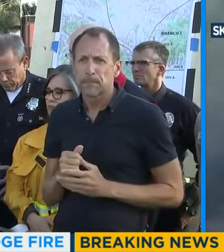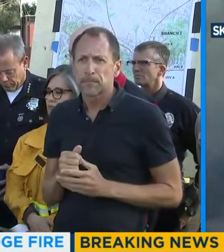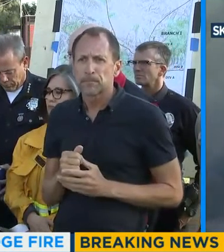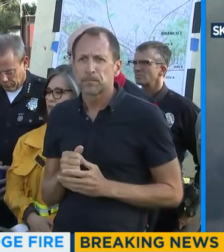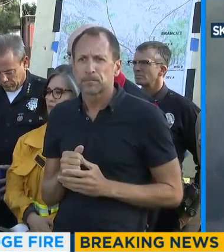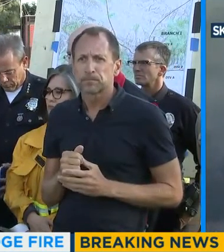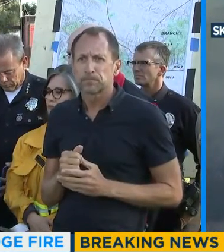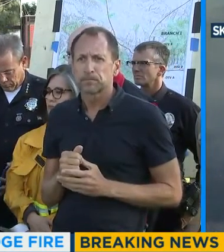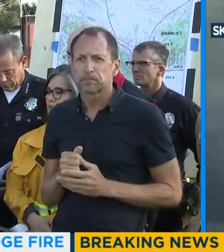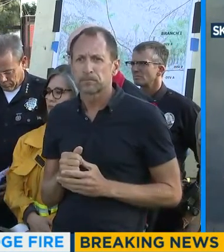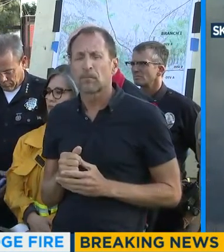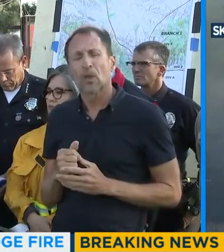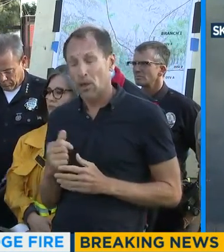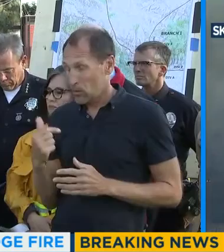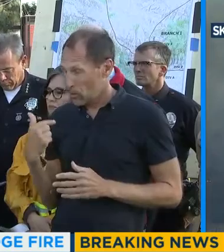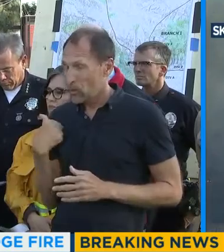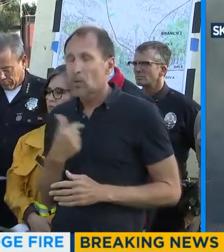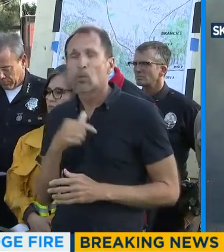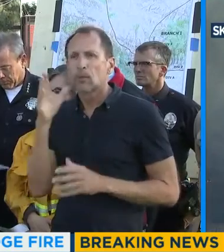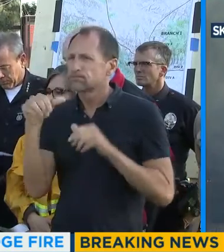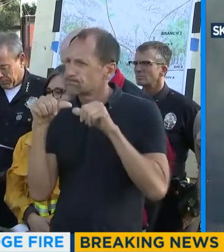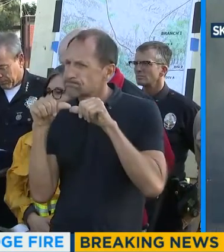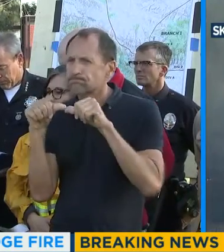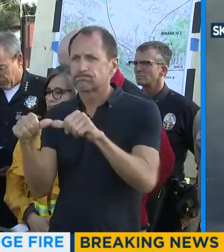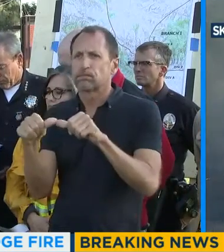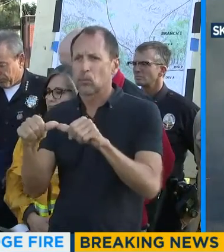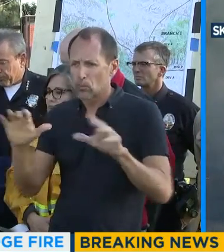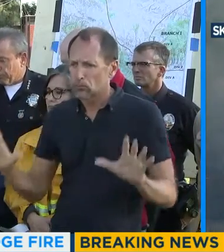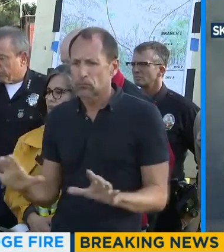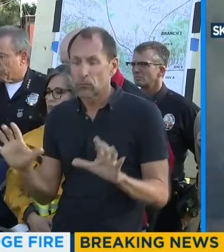that, we'll continue that effort.